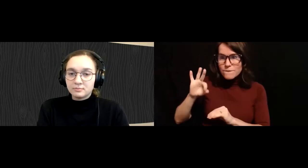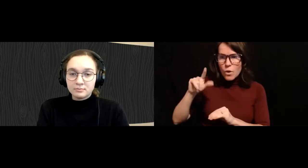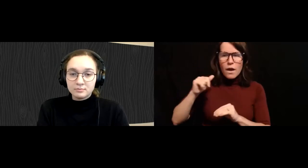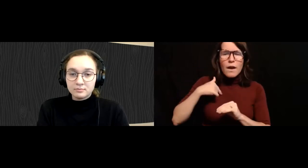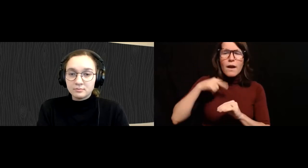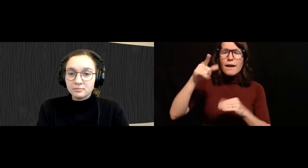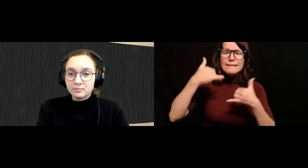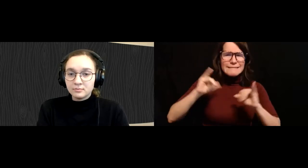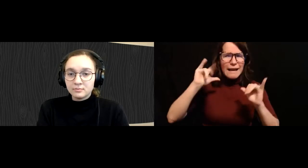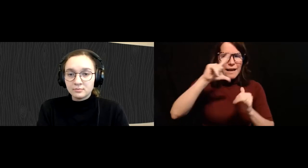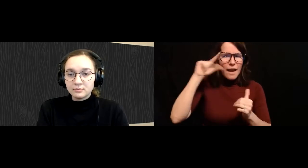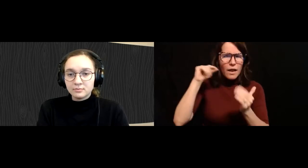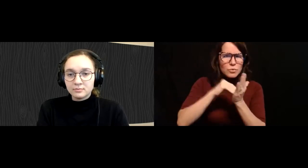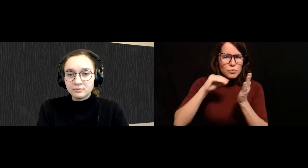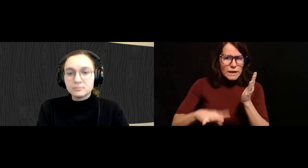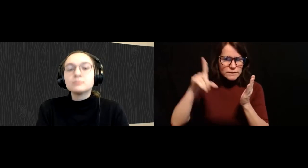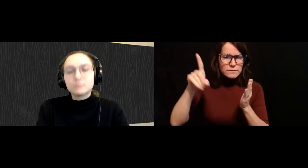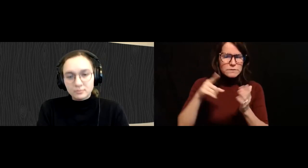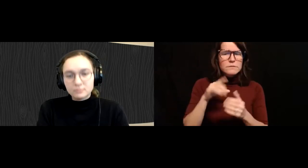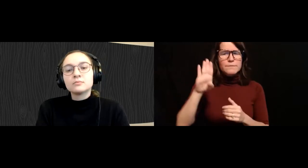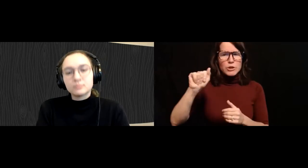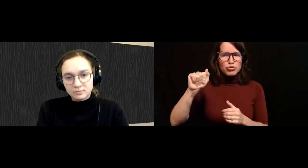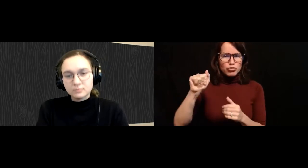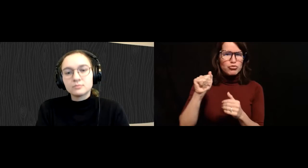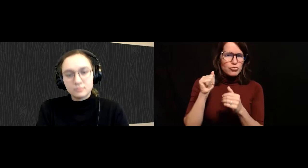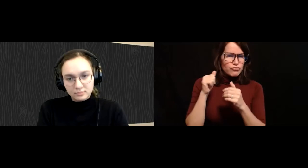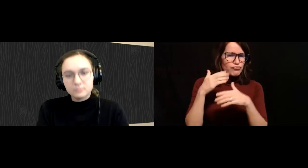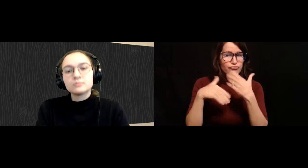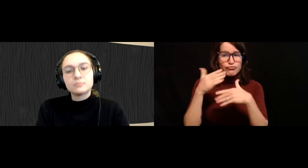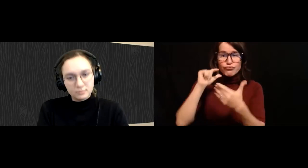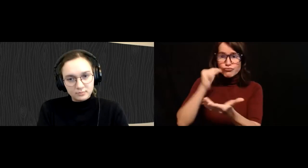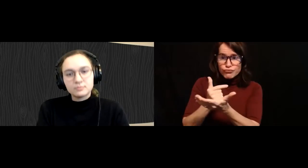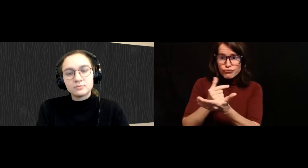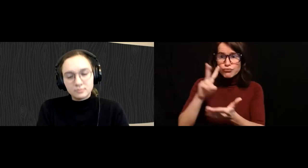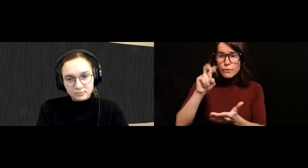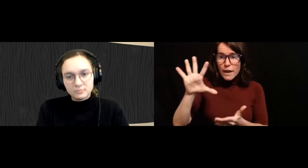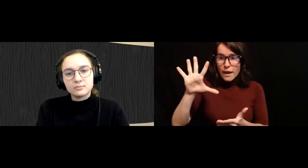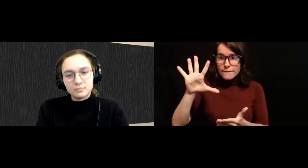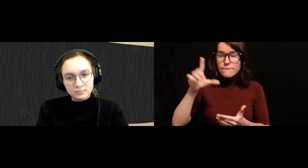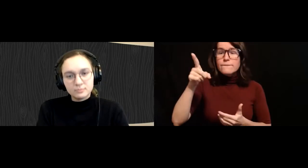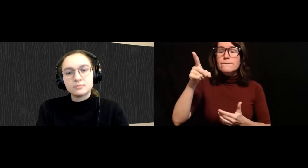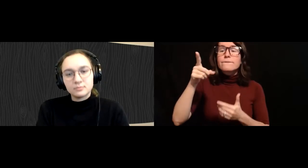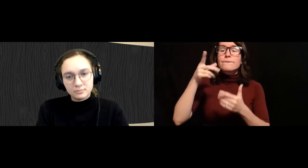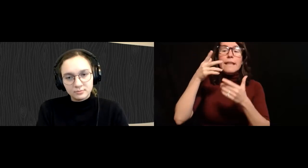At the time, I was a Gallaudet student. I was in my bachelor program and graduated